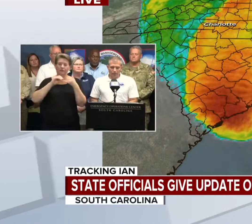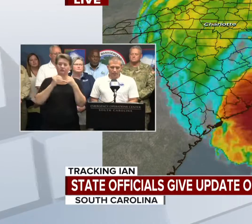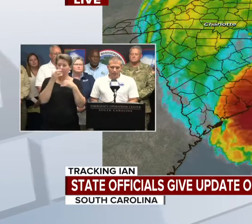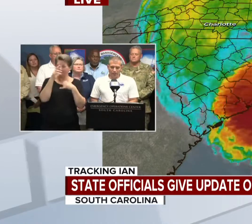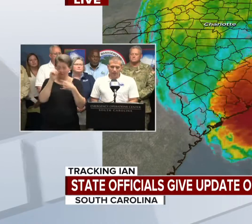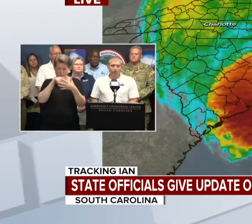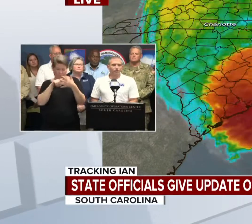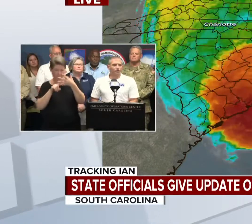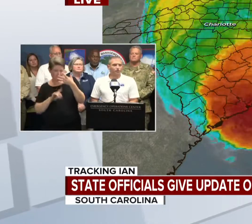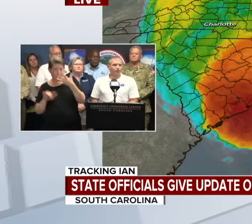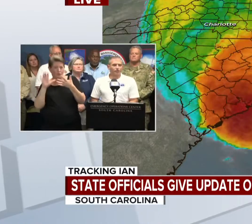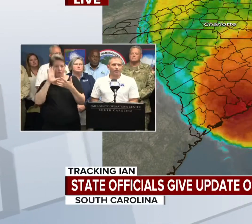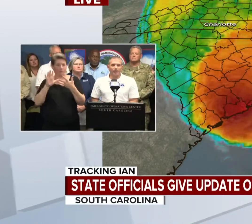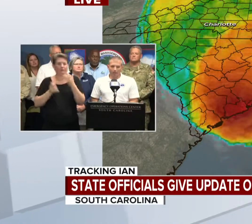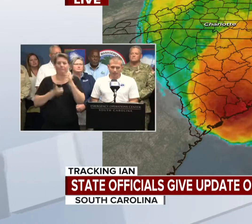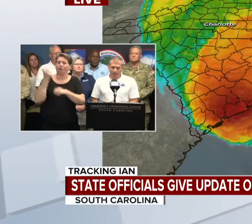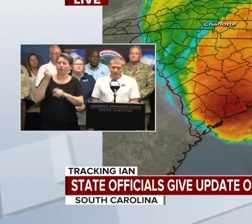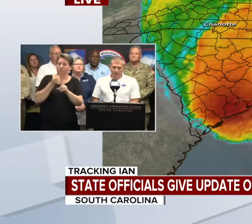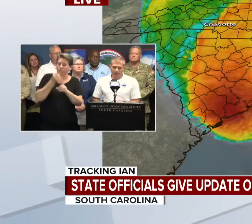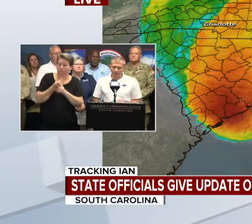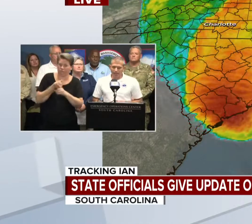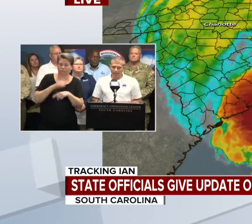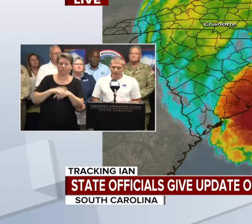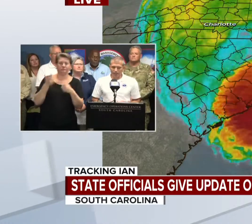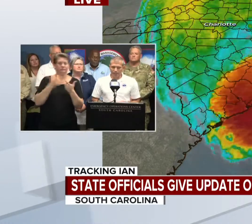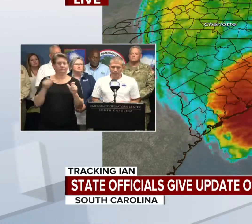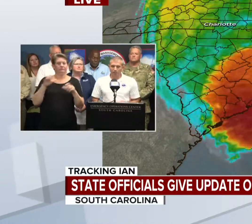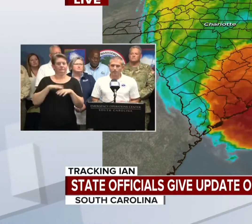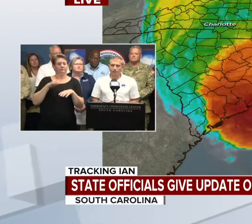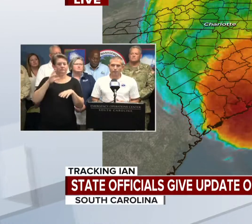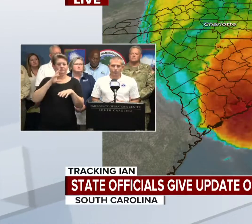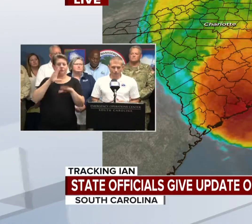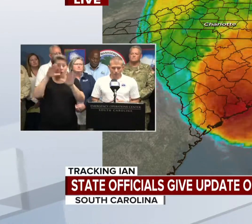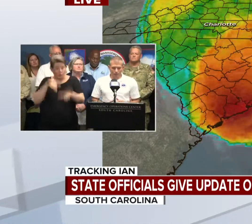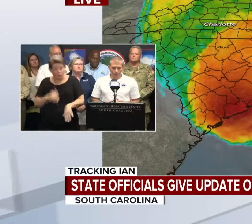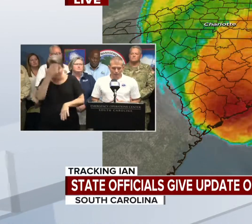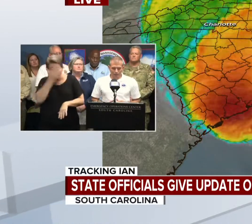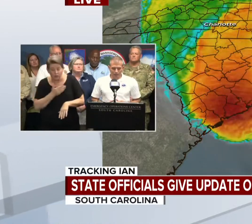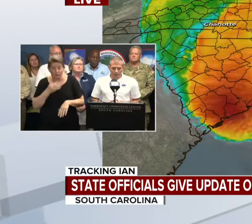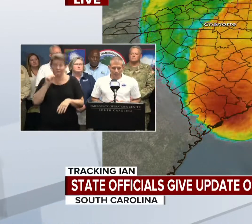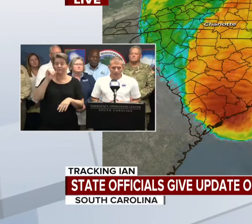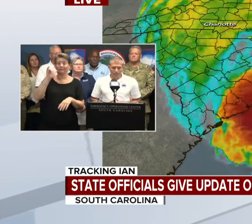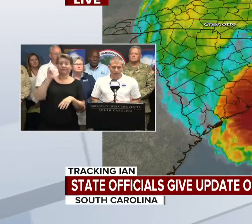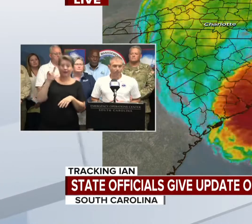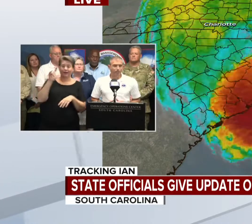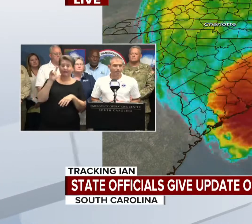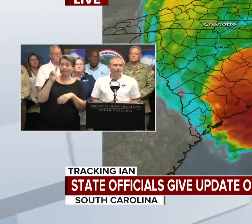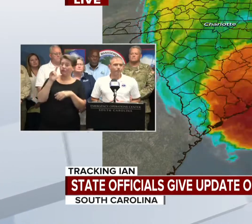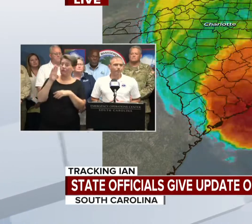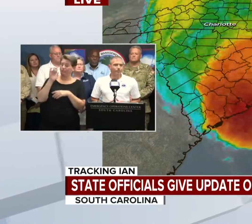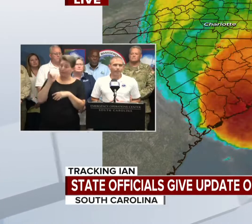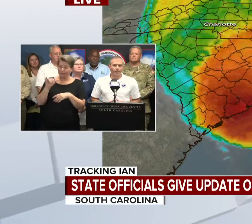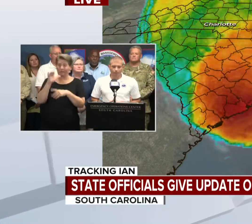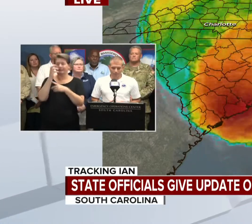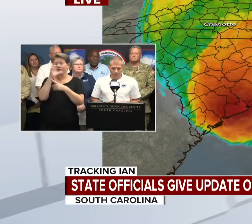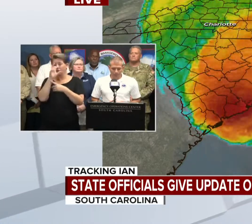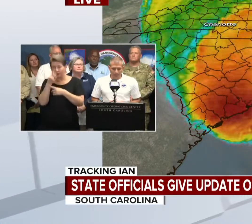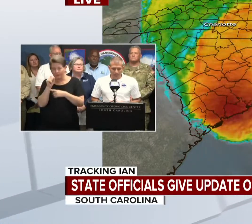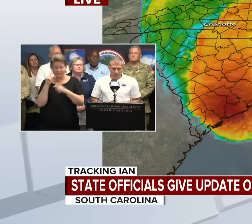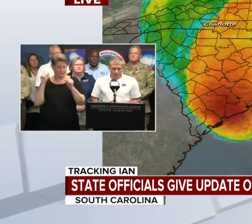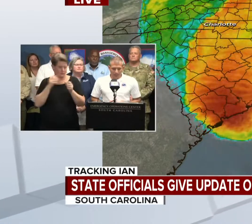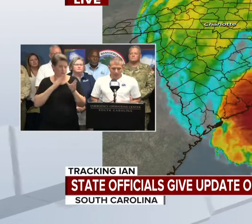occur along the ocean front, the back bays, and tidal creeks. Coastal roadways could temporarily become